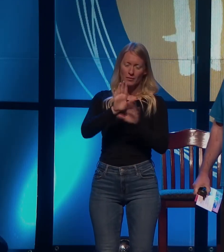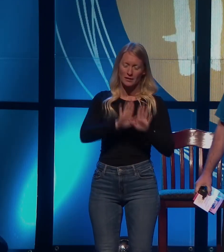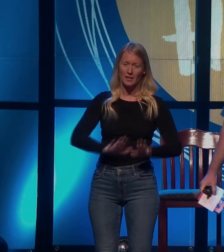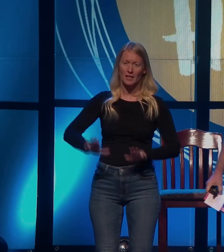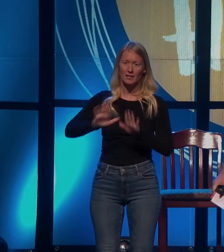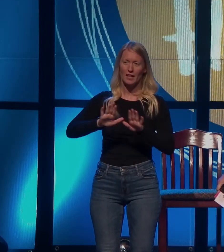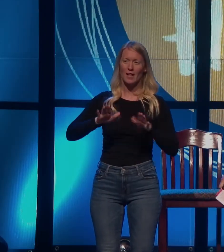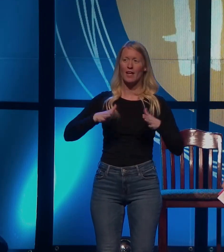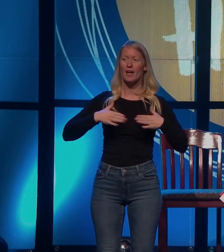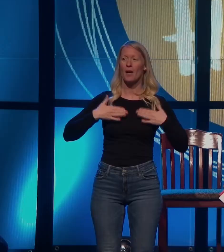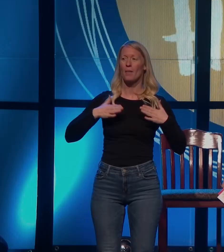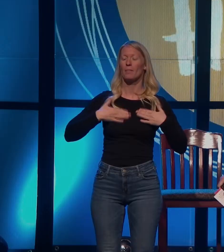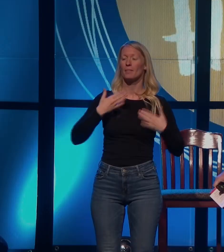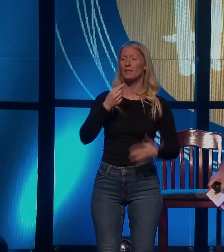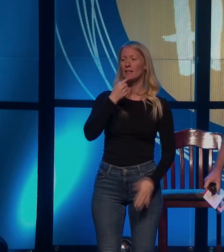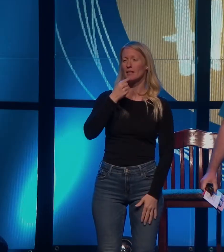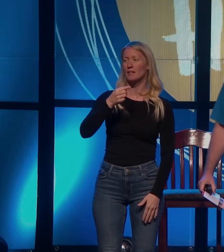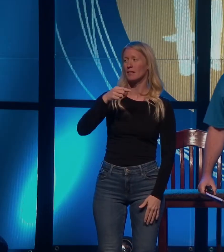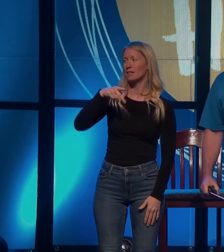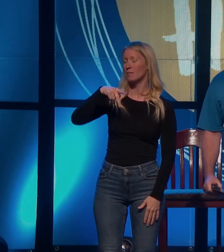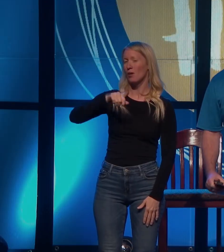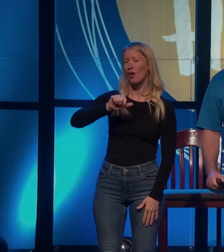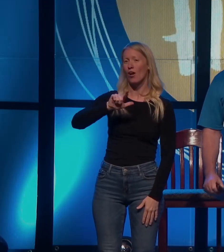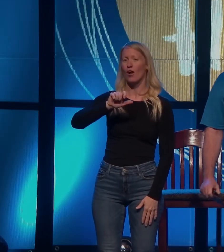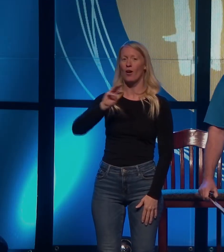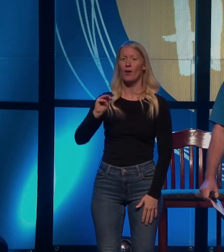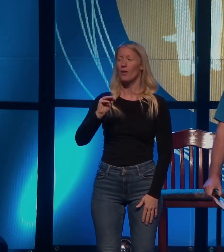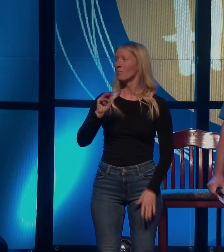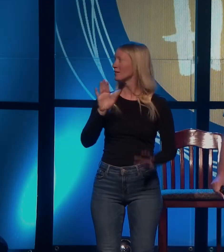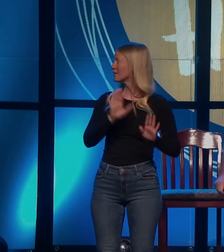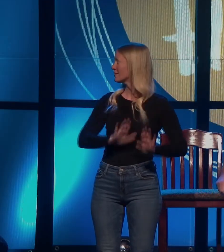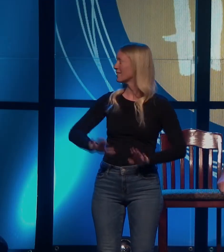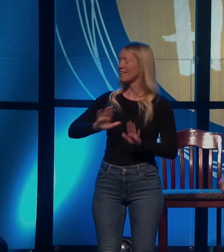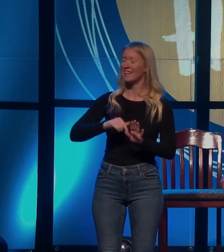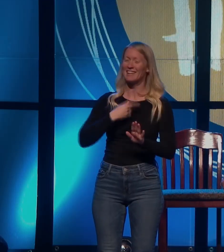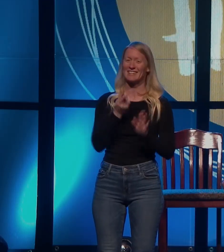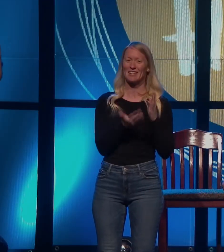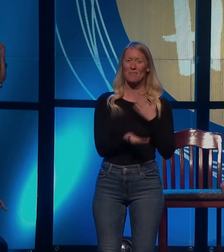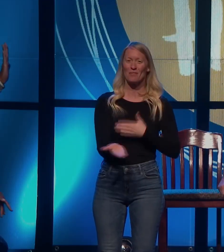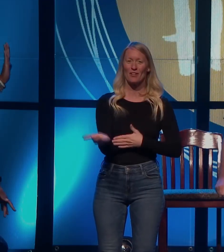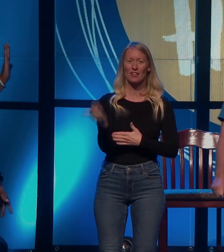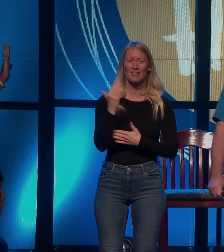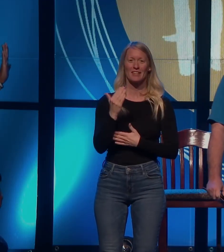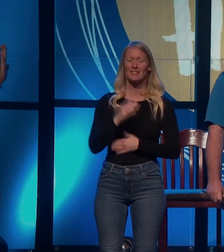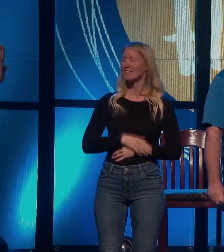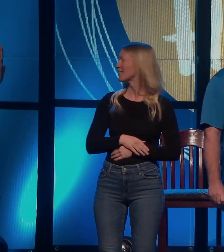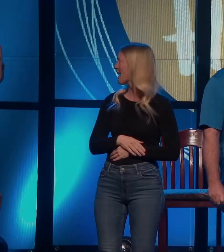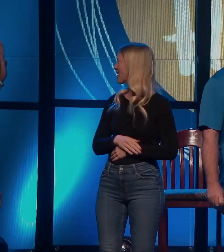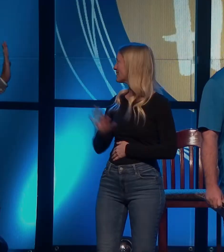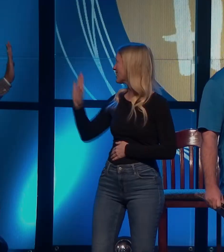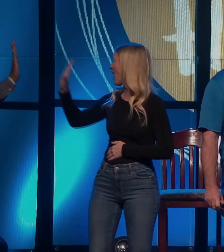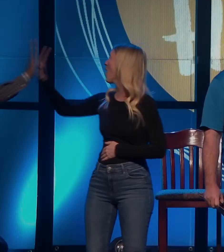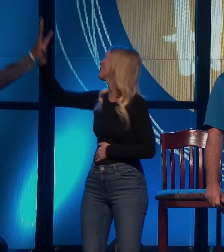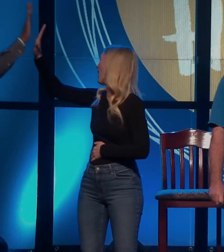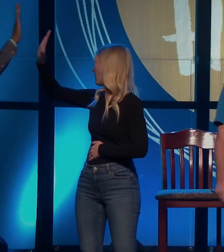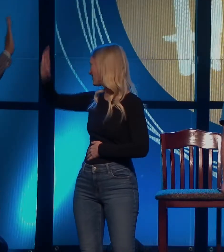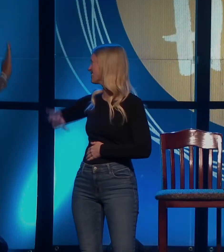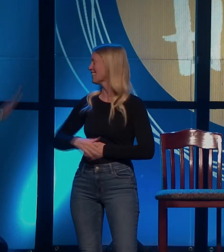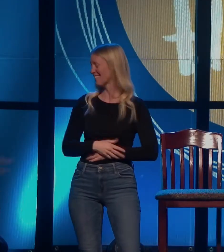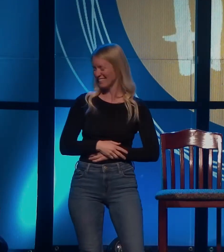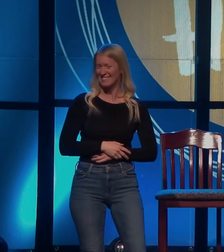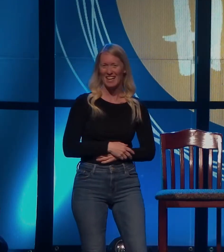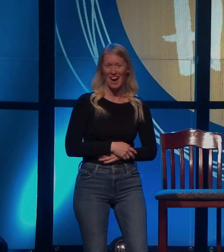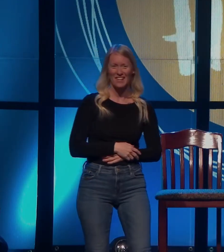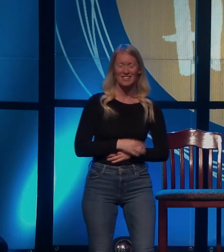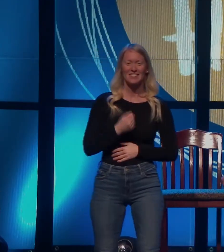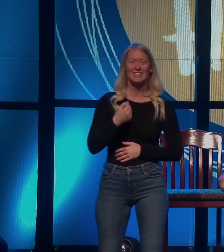everybody. There you are. Good morning. Yeah, so as you're giving those high fives on this